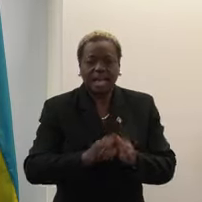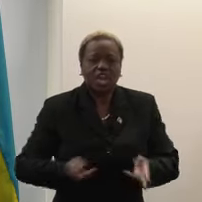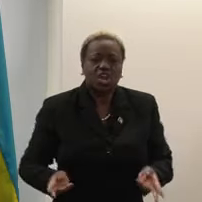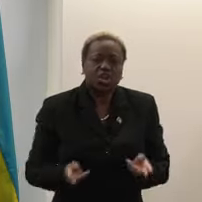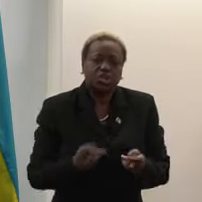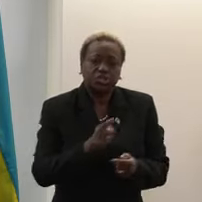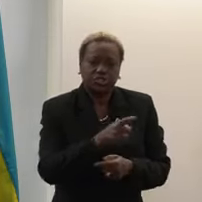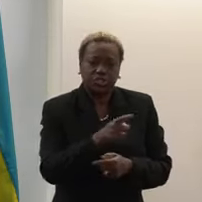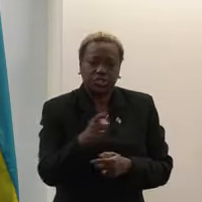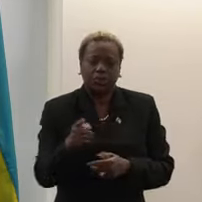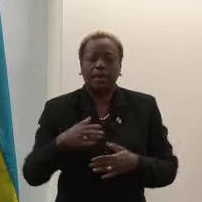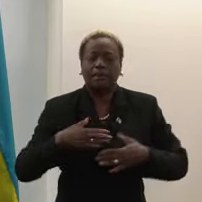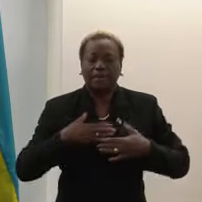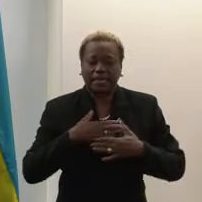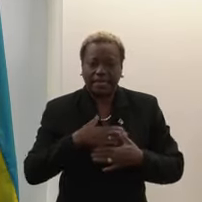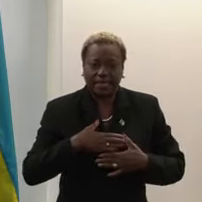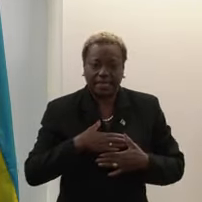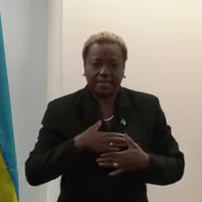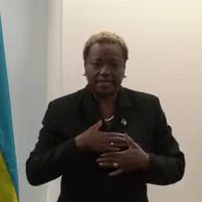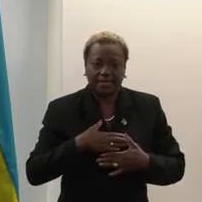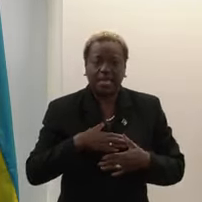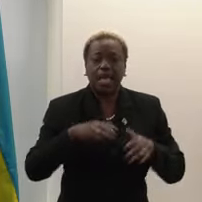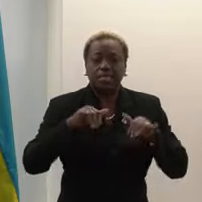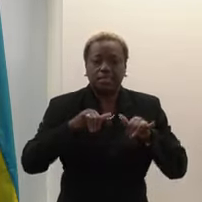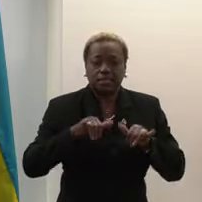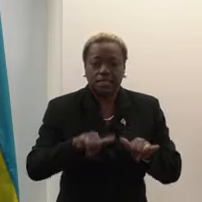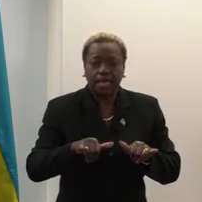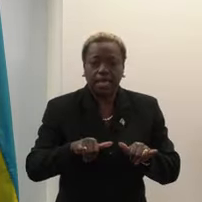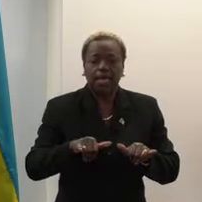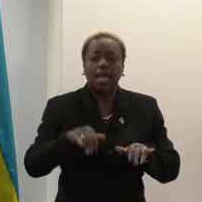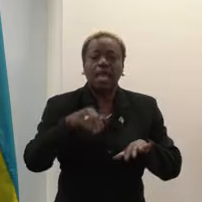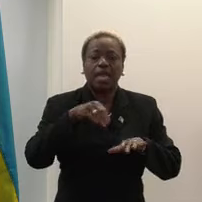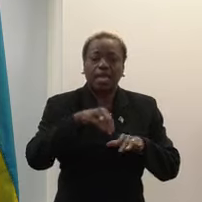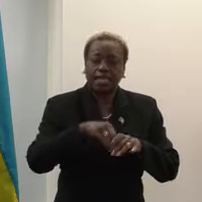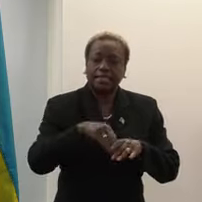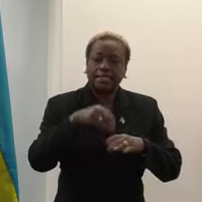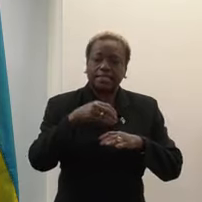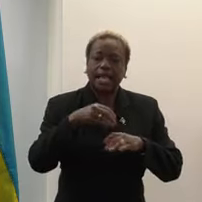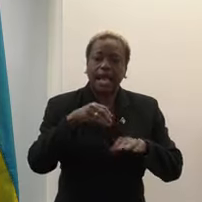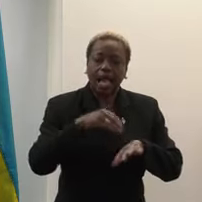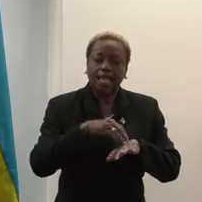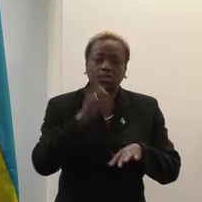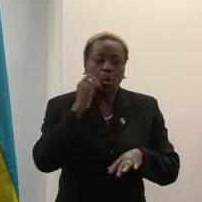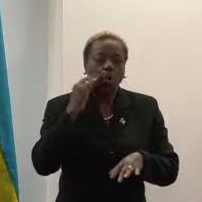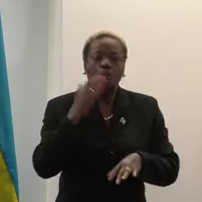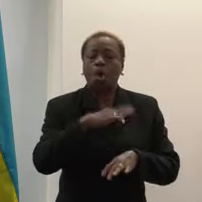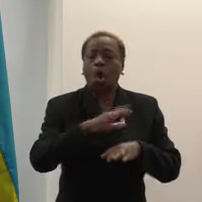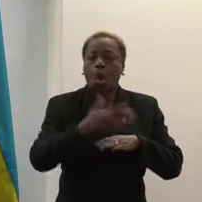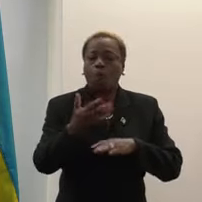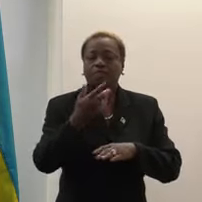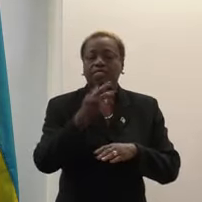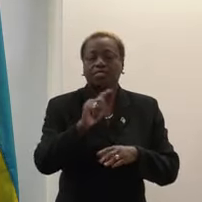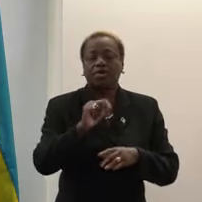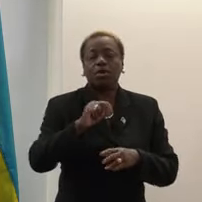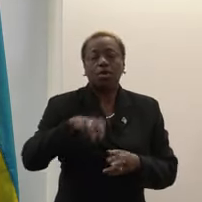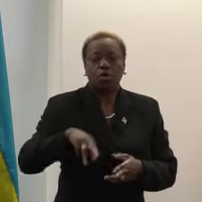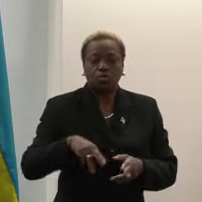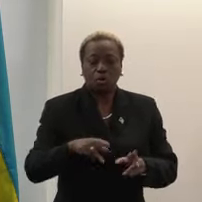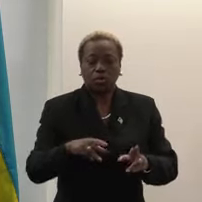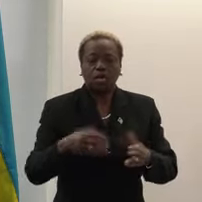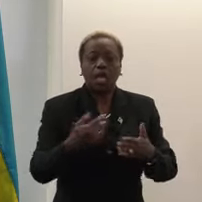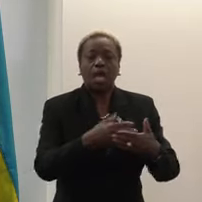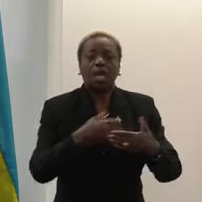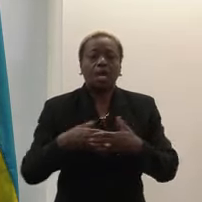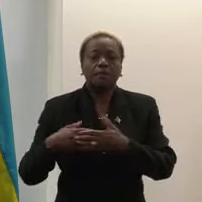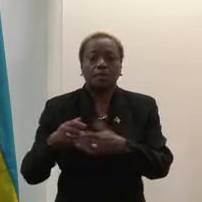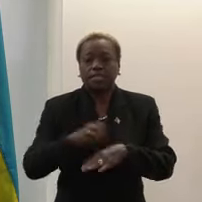you, please, stay indoor and stay off the road. Community